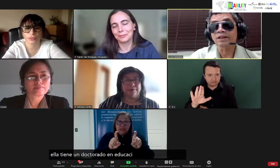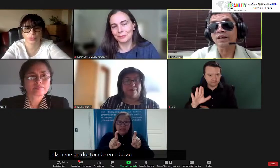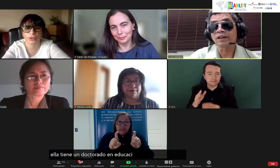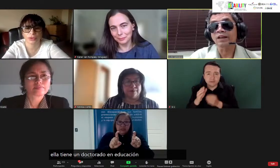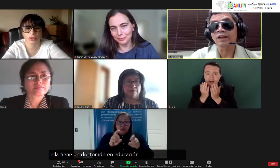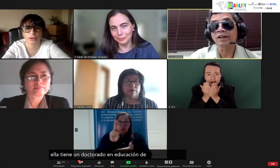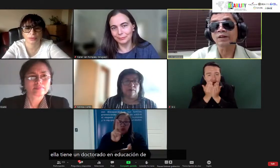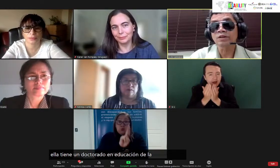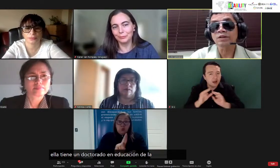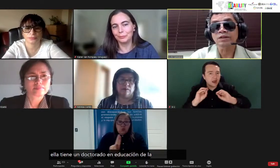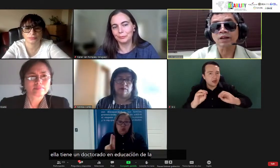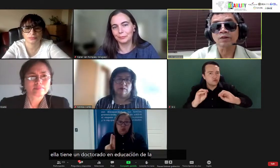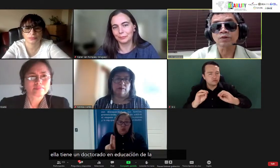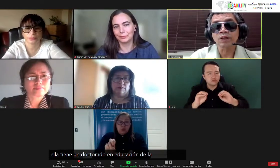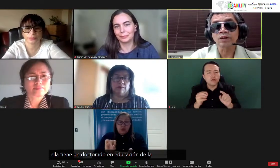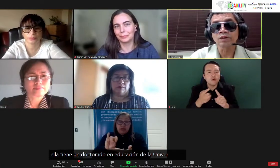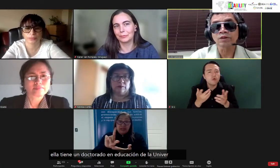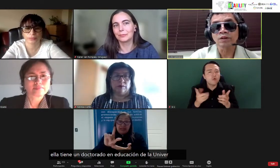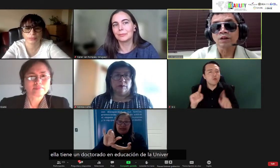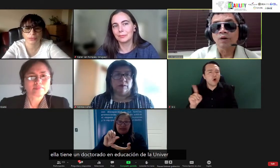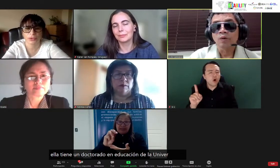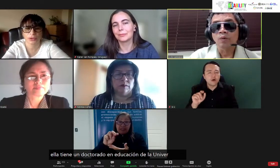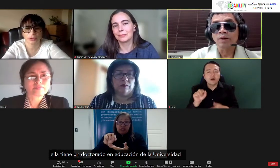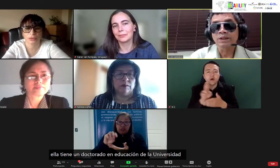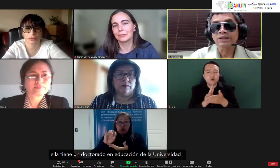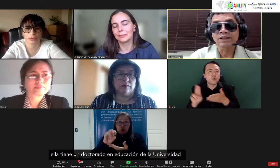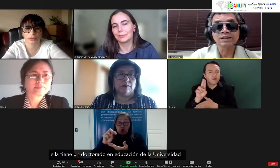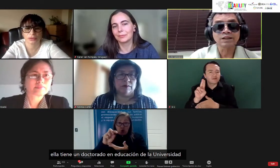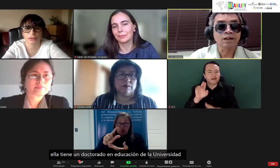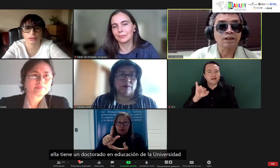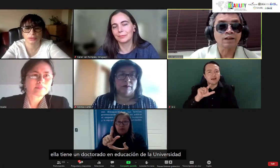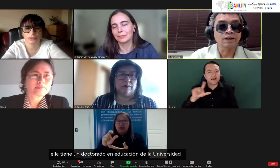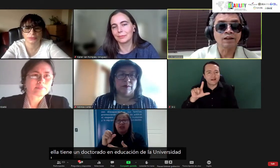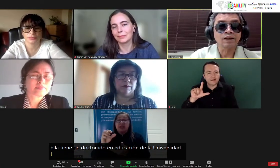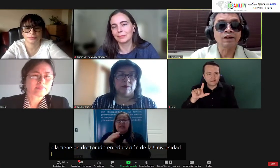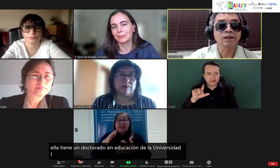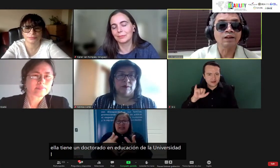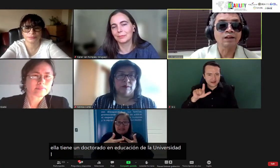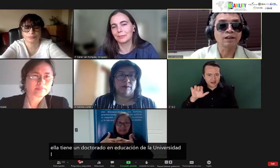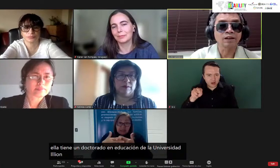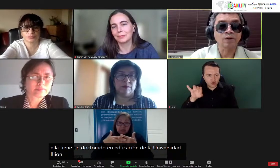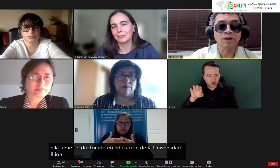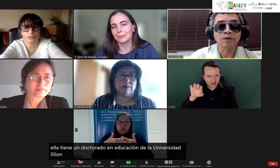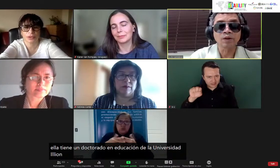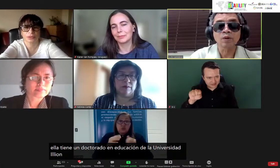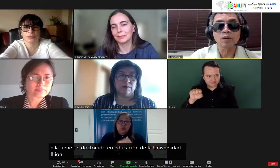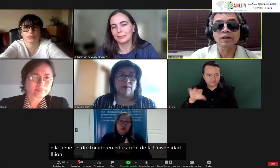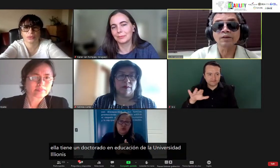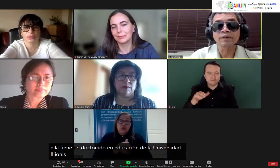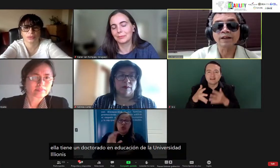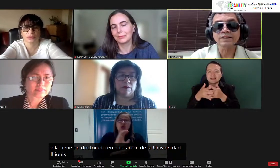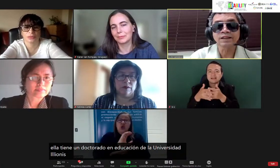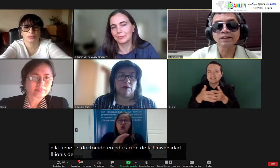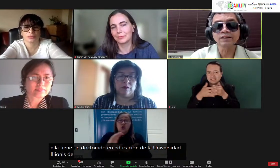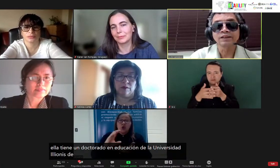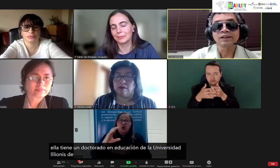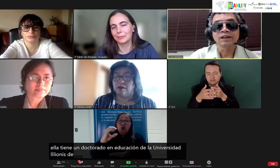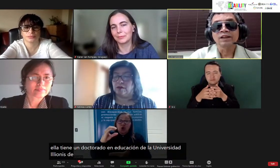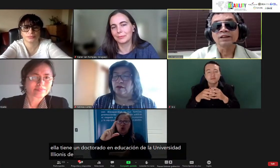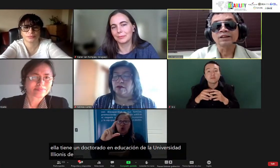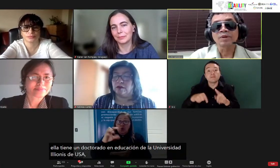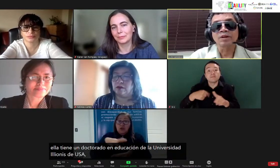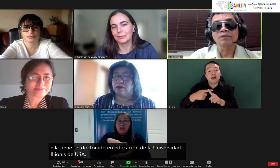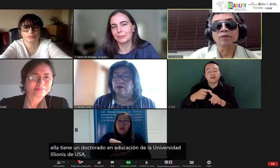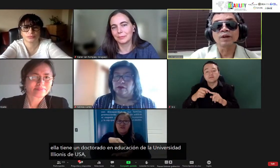education by the university of illinois in the united states on the specialist